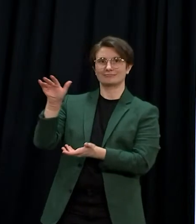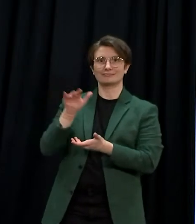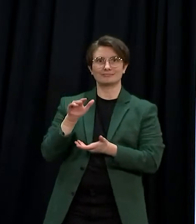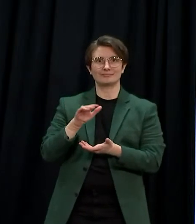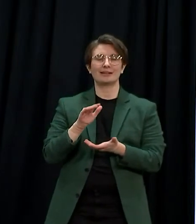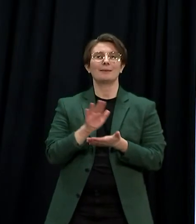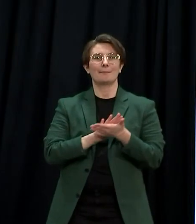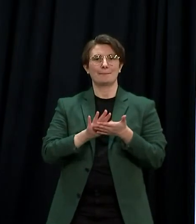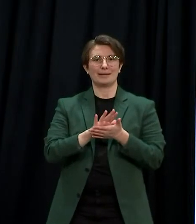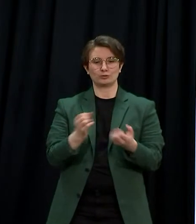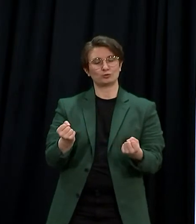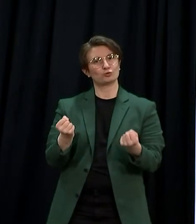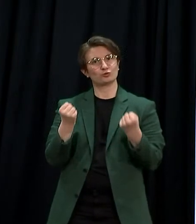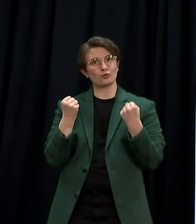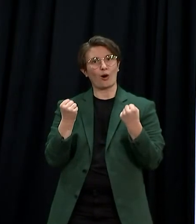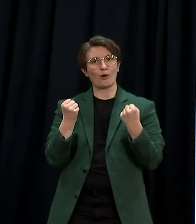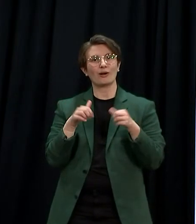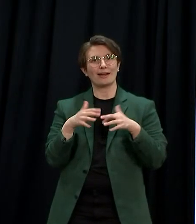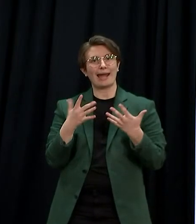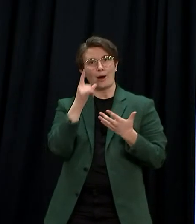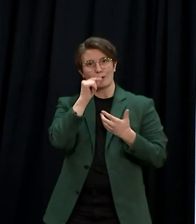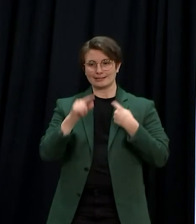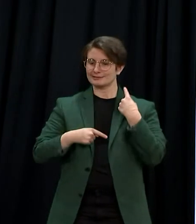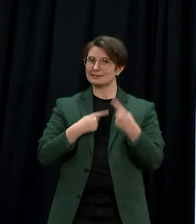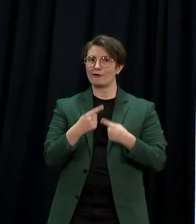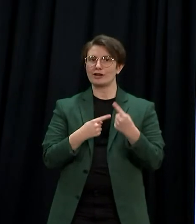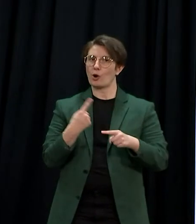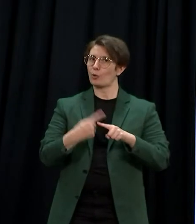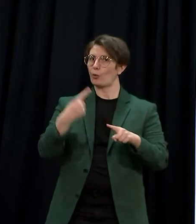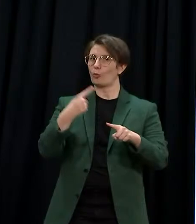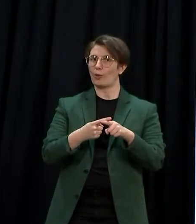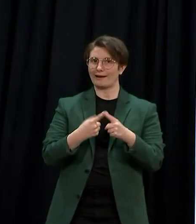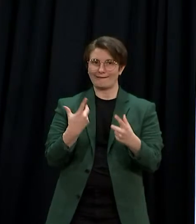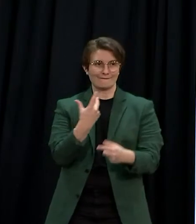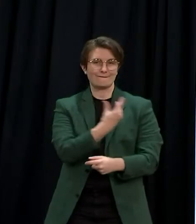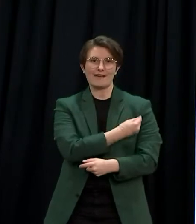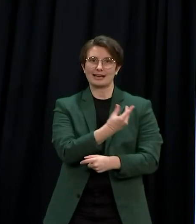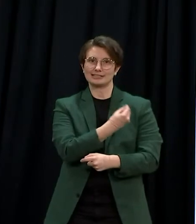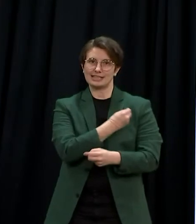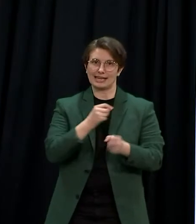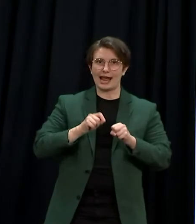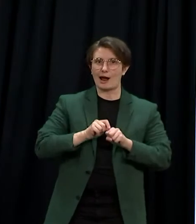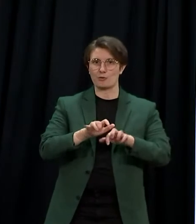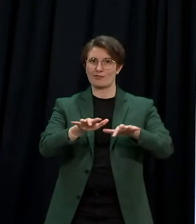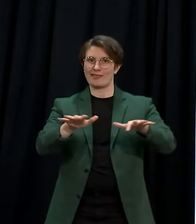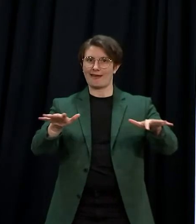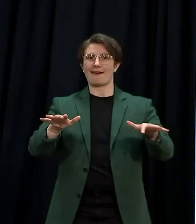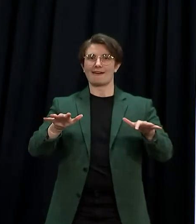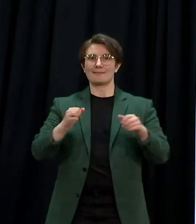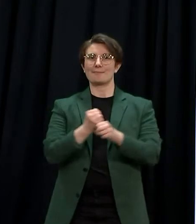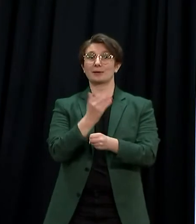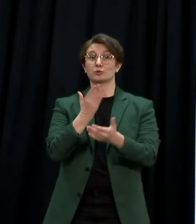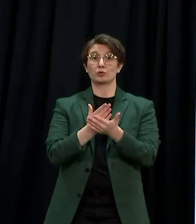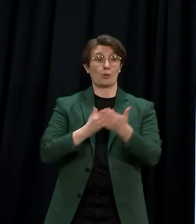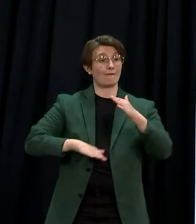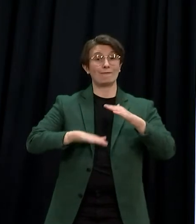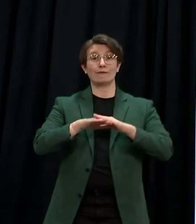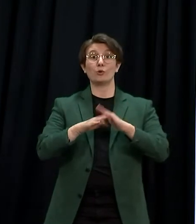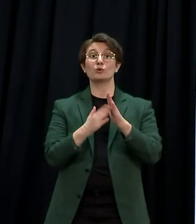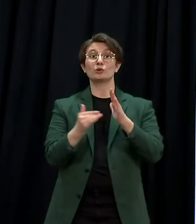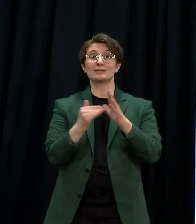Zealanders at pace, protect our population, and begin to move beyond life with tough COVID